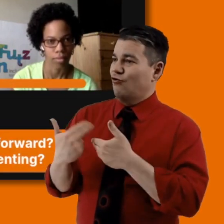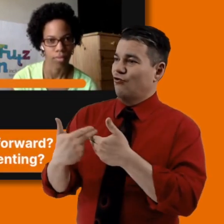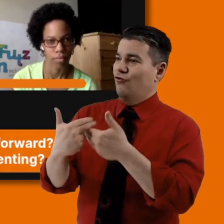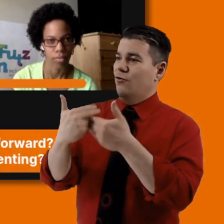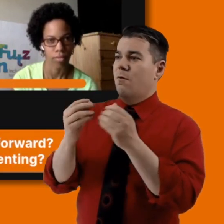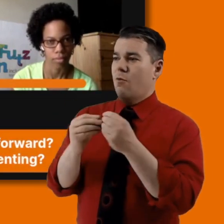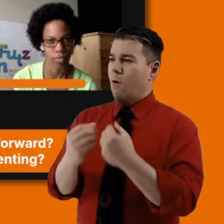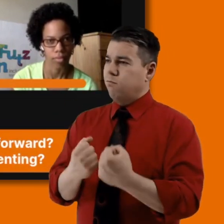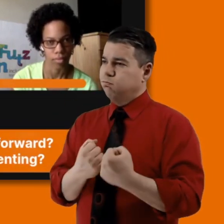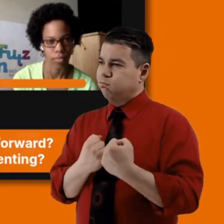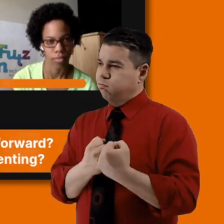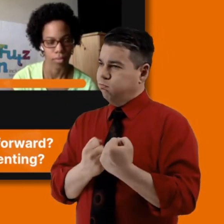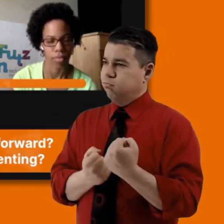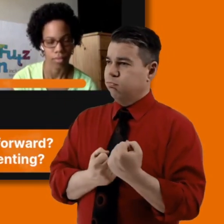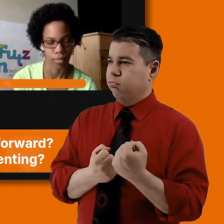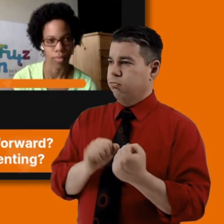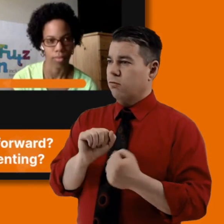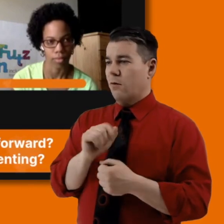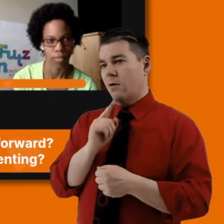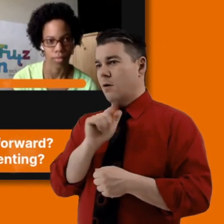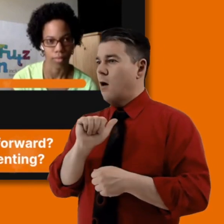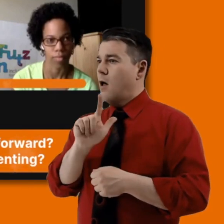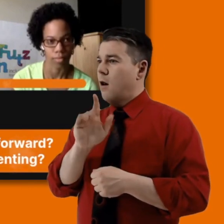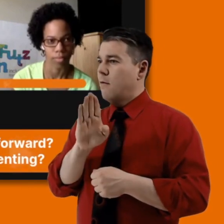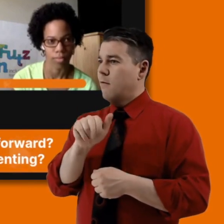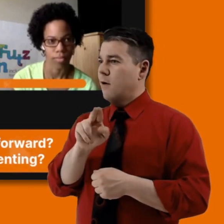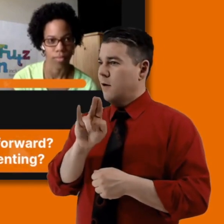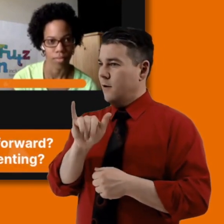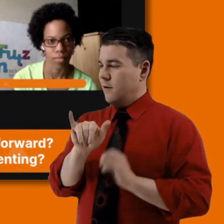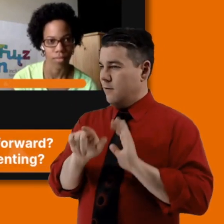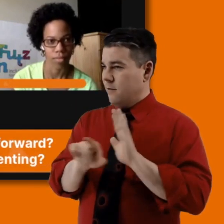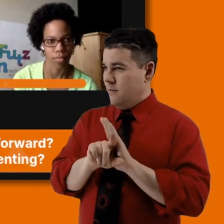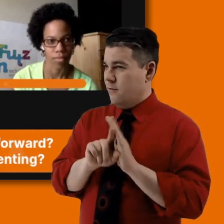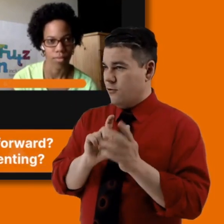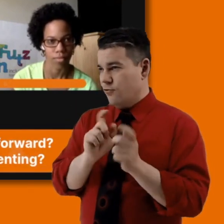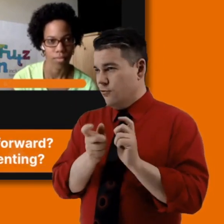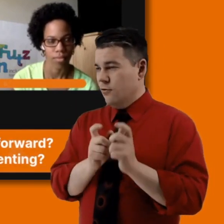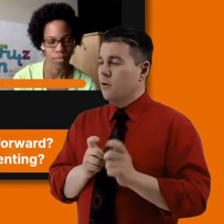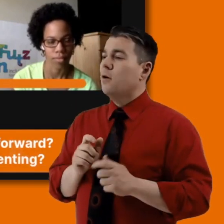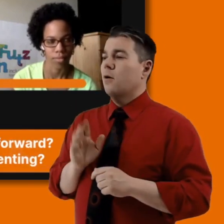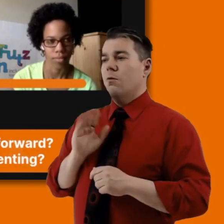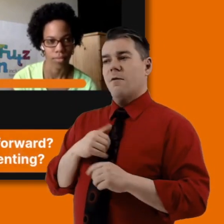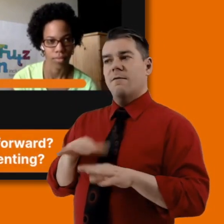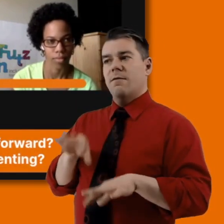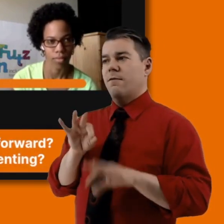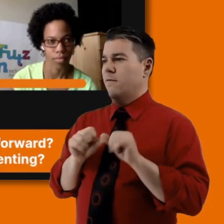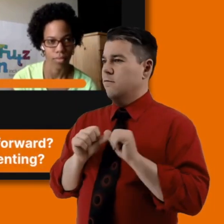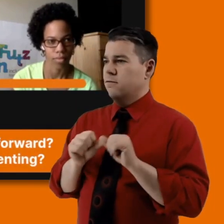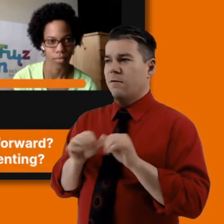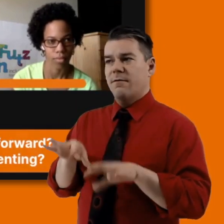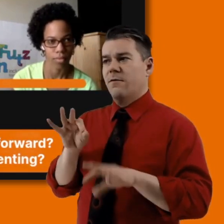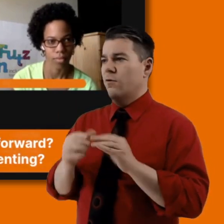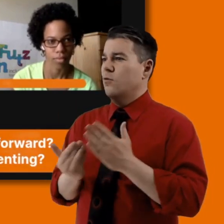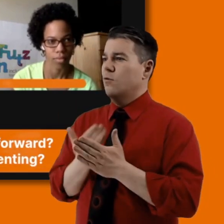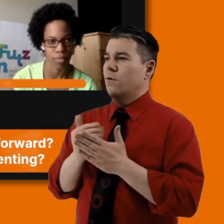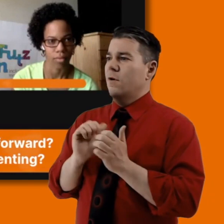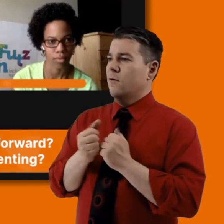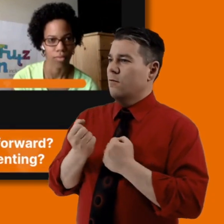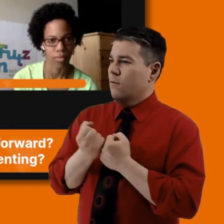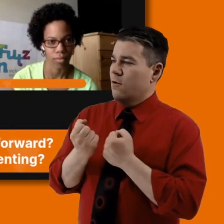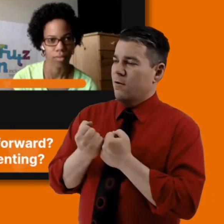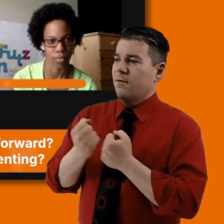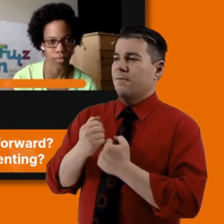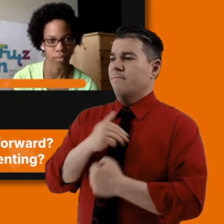little bit more weight up in Albany. We also are going to continue to find new ways to support our membership,